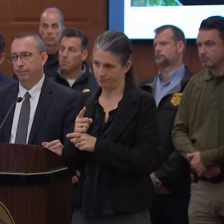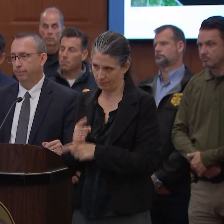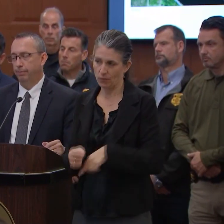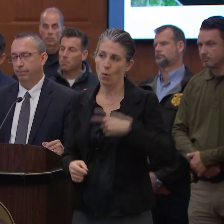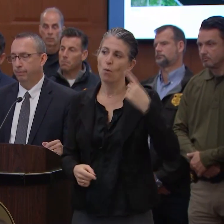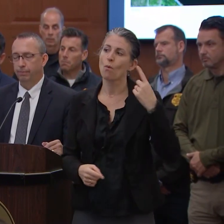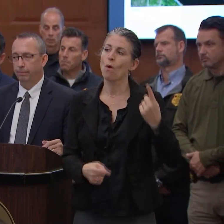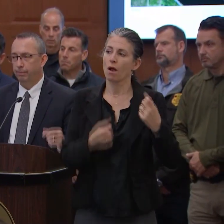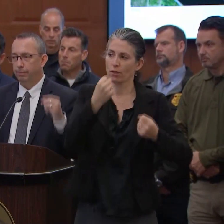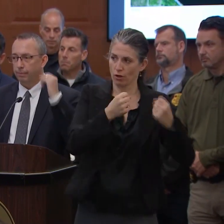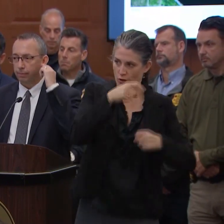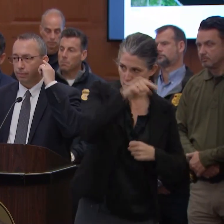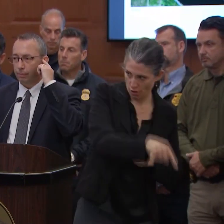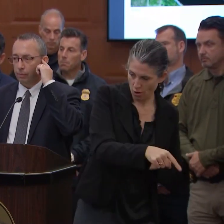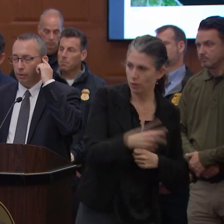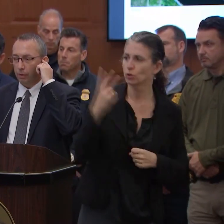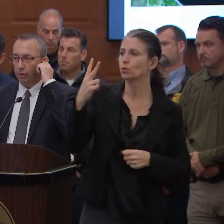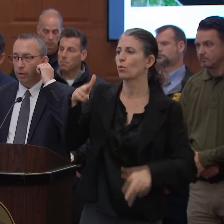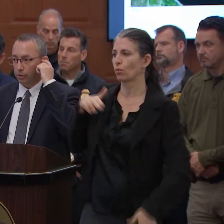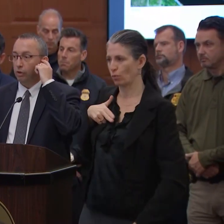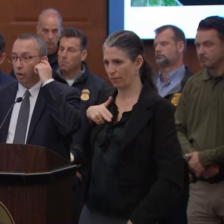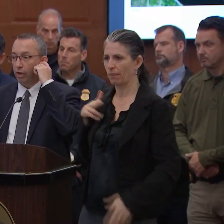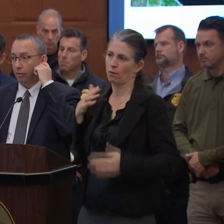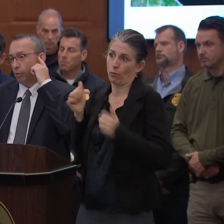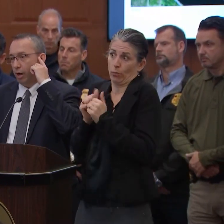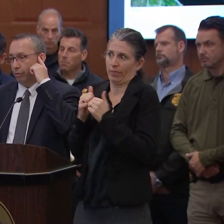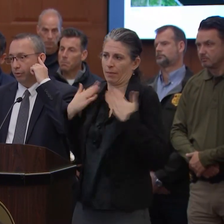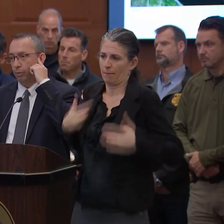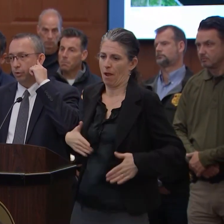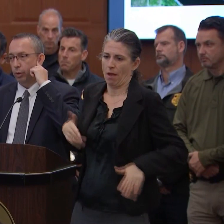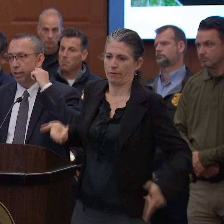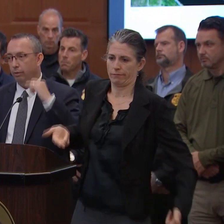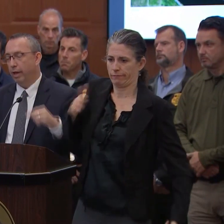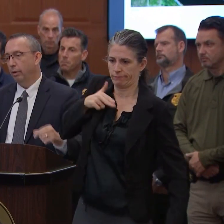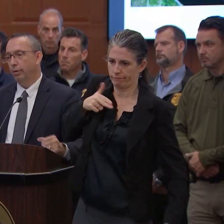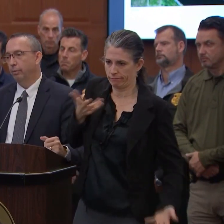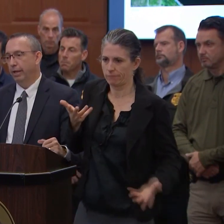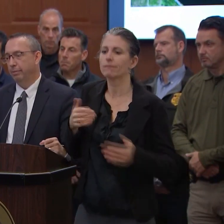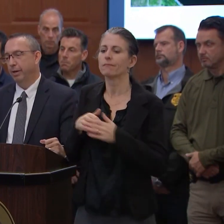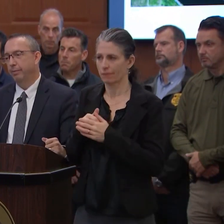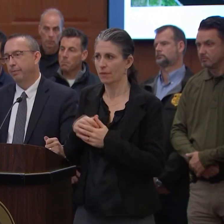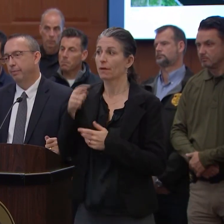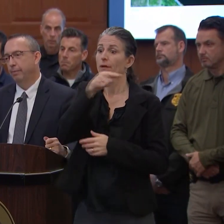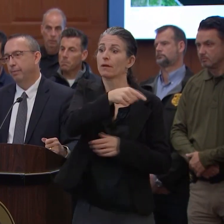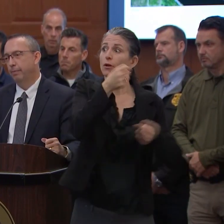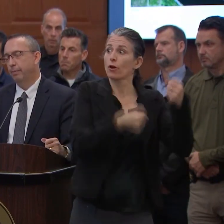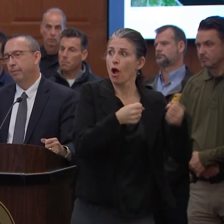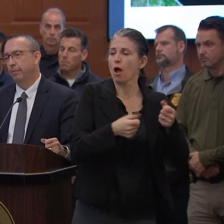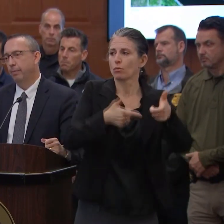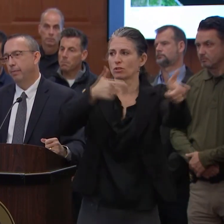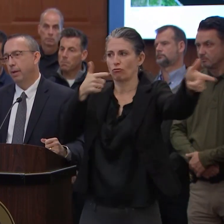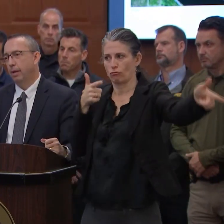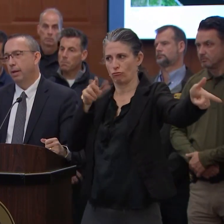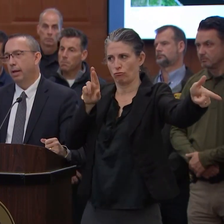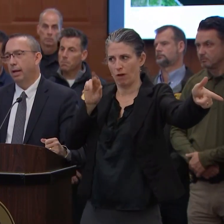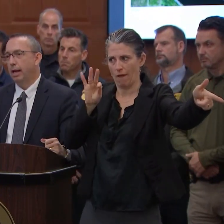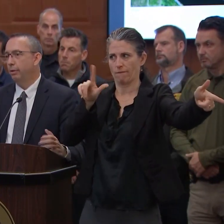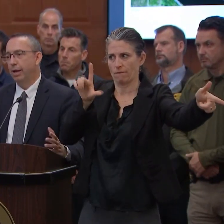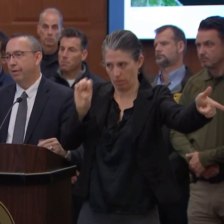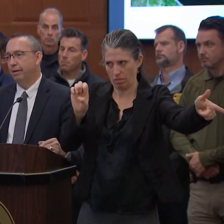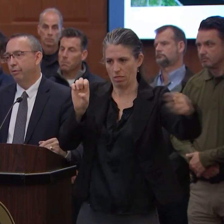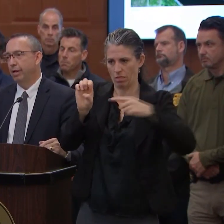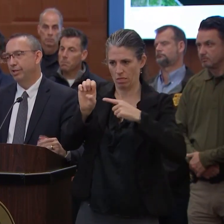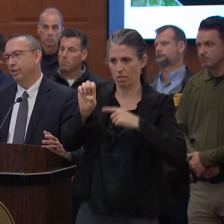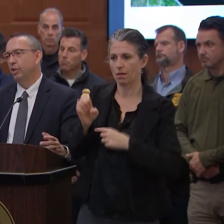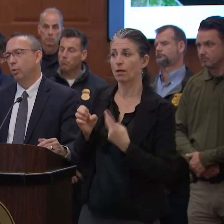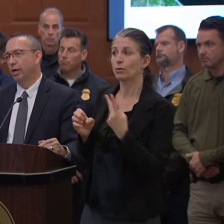details? The one in the car, you said, was a long gun. It was a long gun. It was a rifle of some sort. I don't know the make and manner. In the 2 with his body? I don't